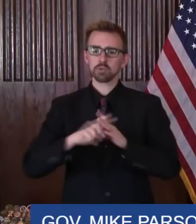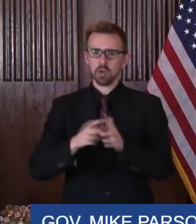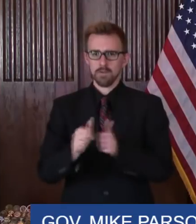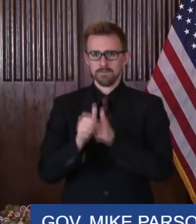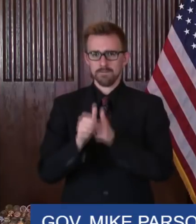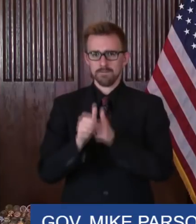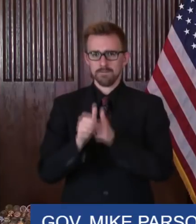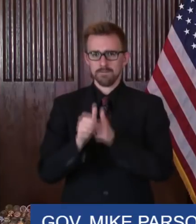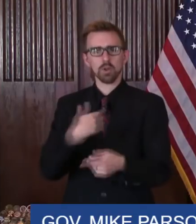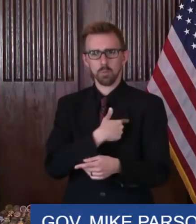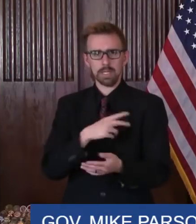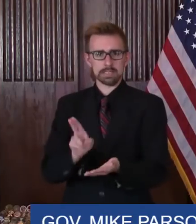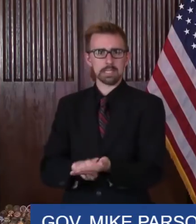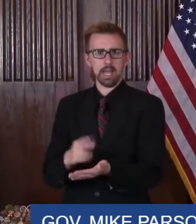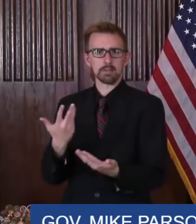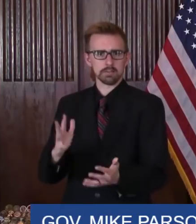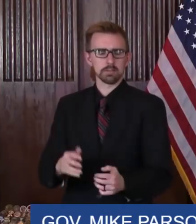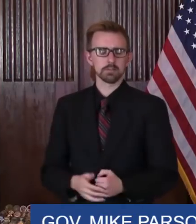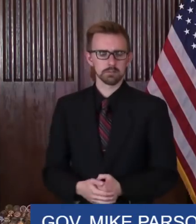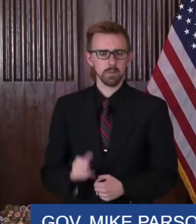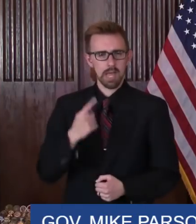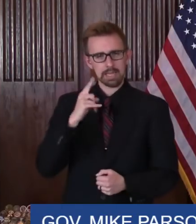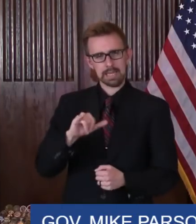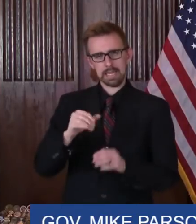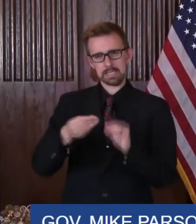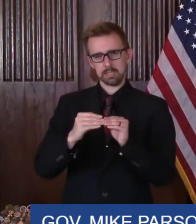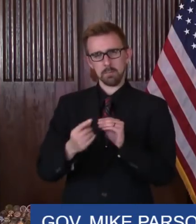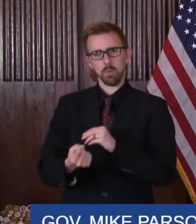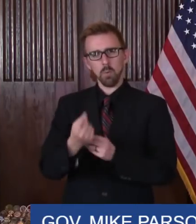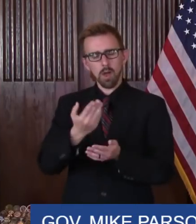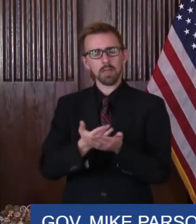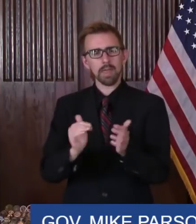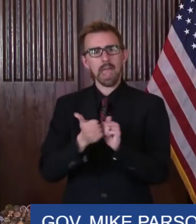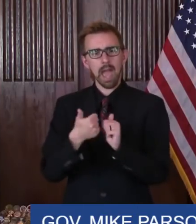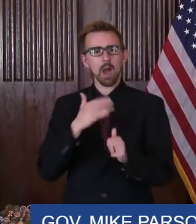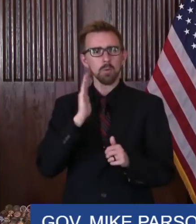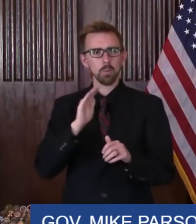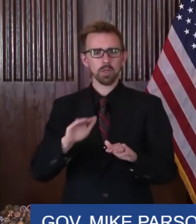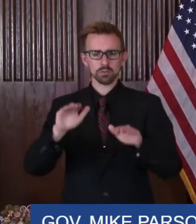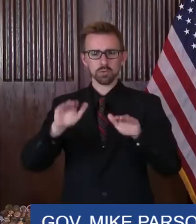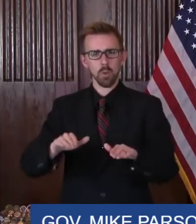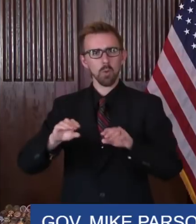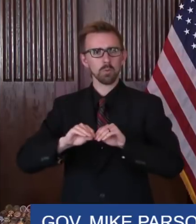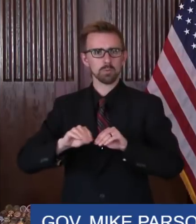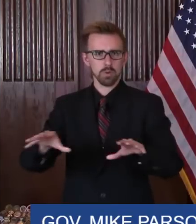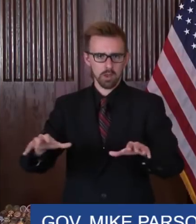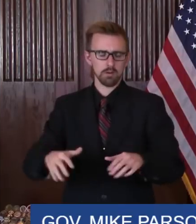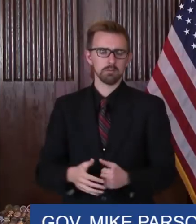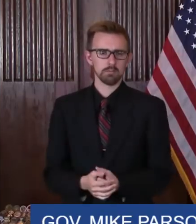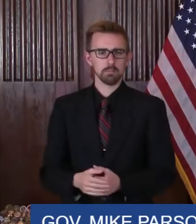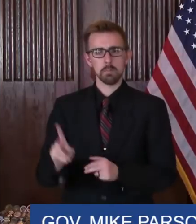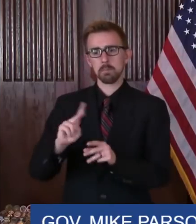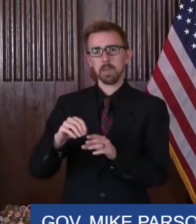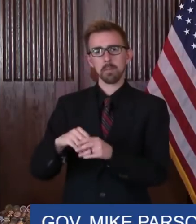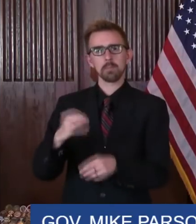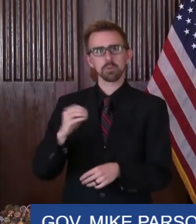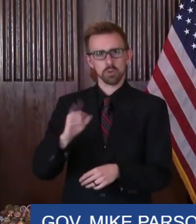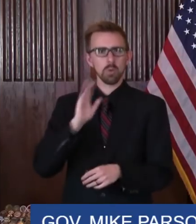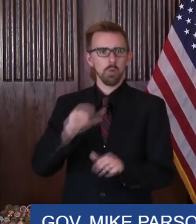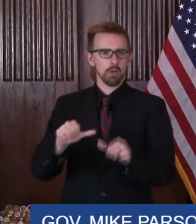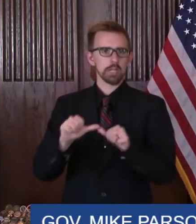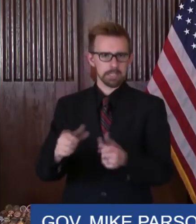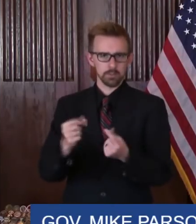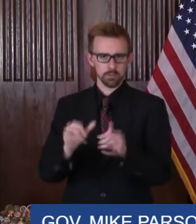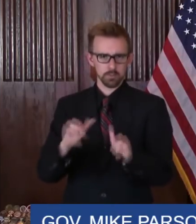the orders that we're putting out there. I think that's the number one thing of how we're going to slow this down, and I think people in Missouri will continue to do that.